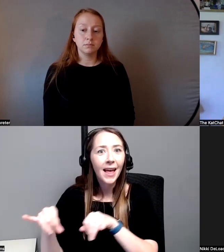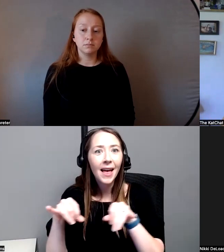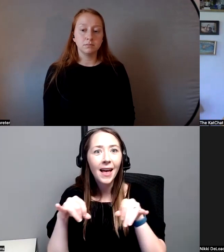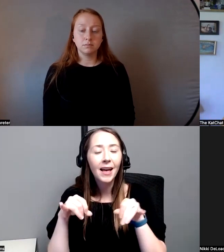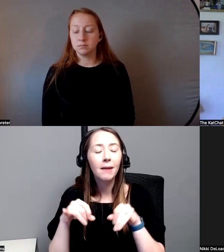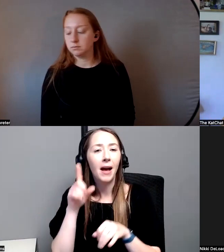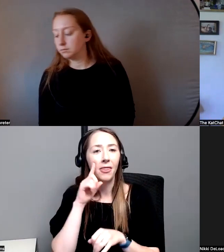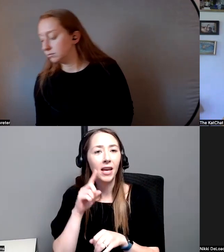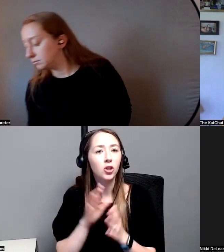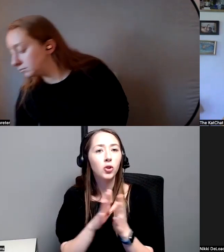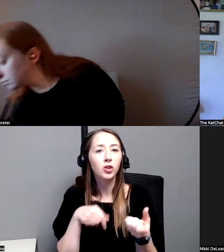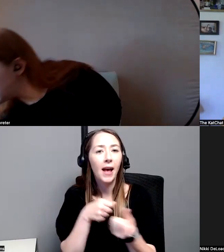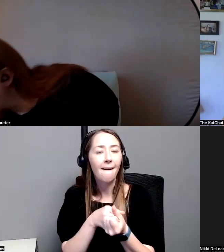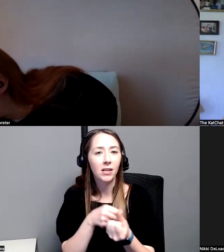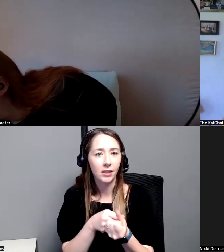much in advocacy.